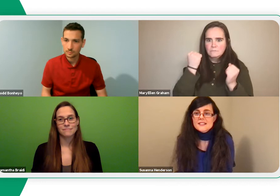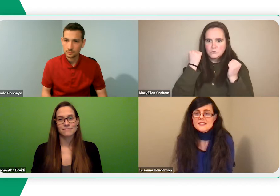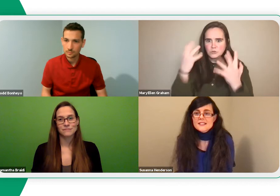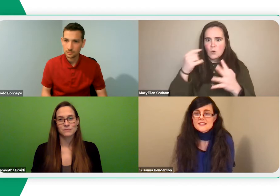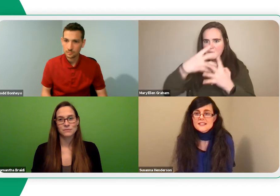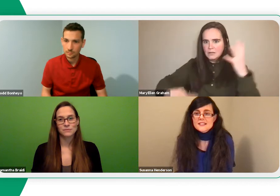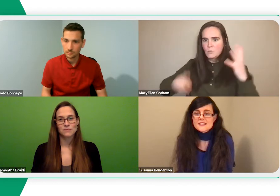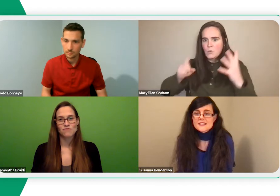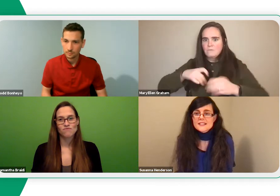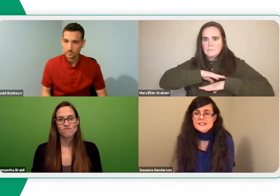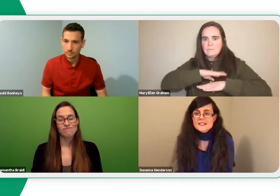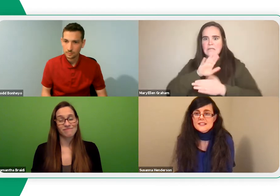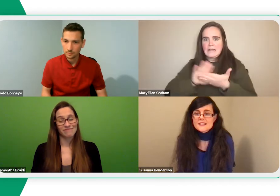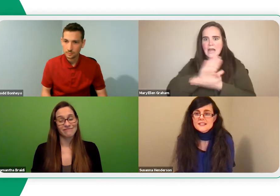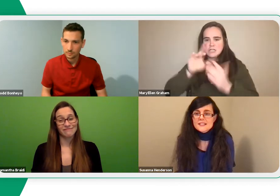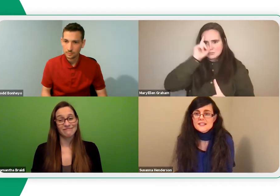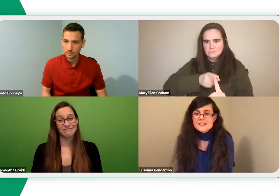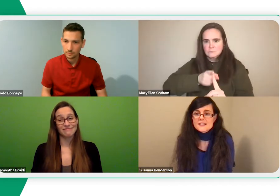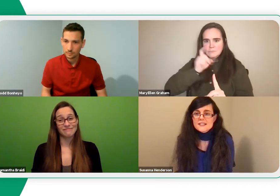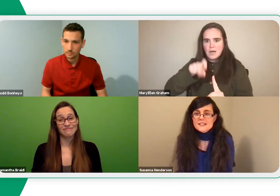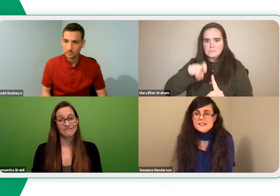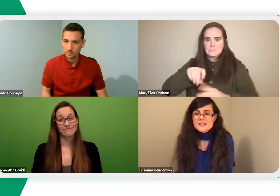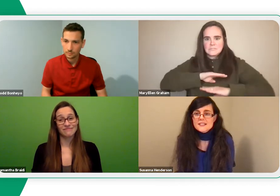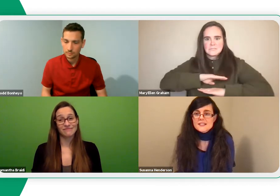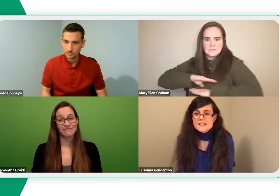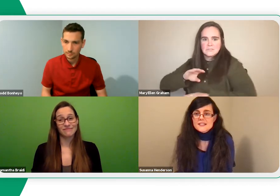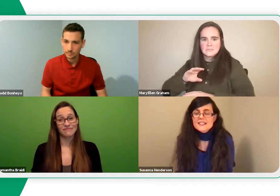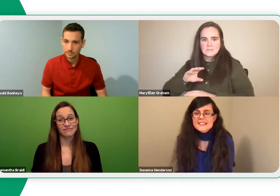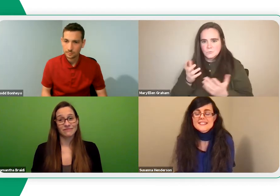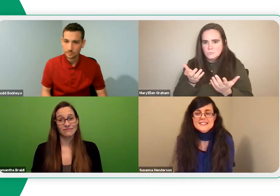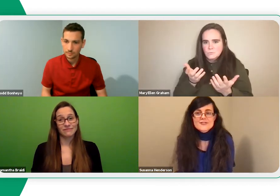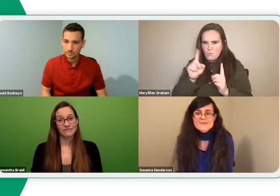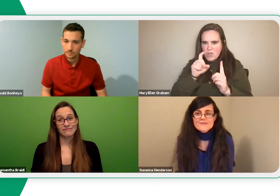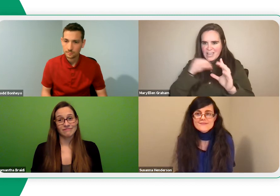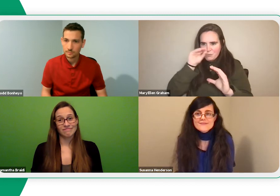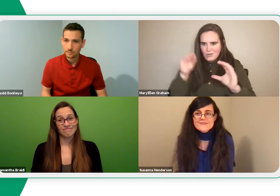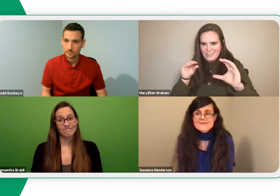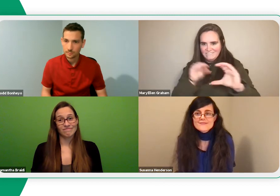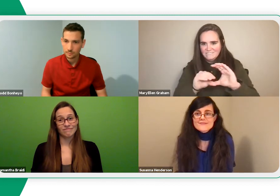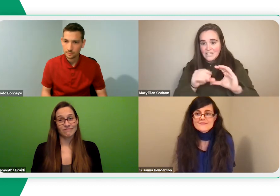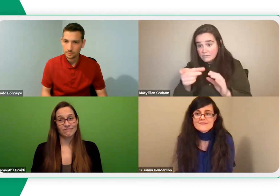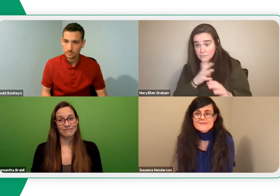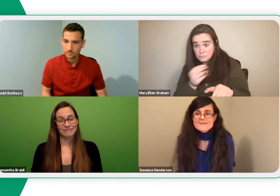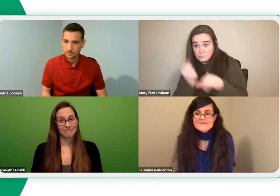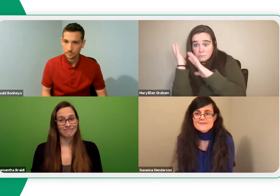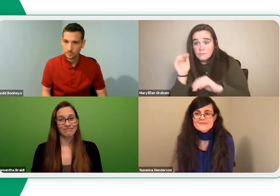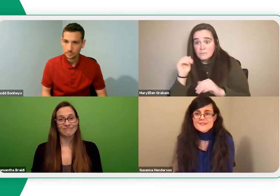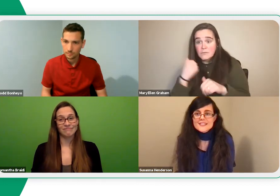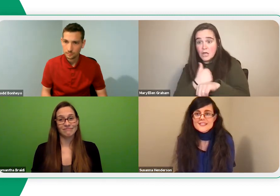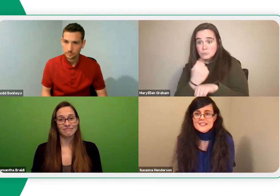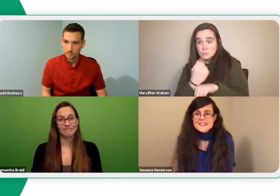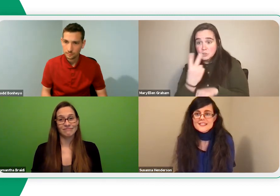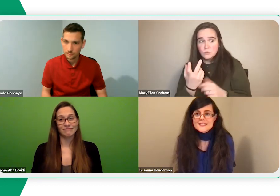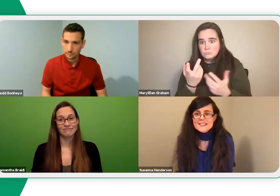while teaching in the classroom? Like Samantha mentioned, there are a lot of state requirements that have to be